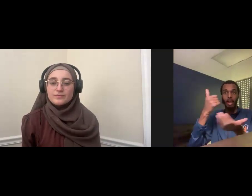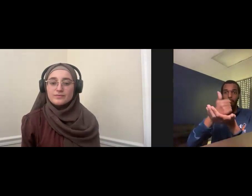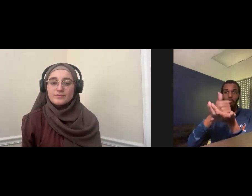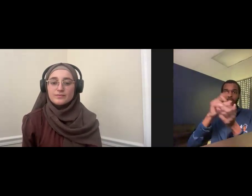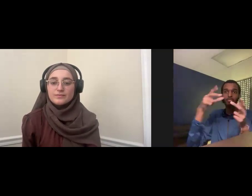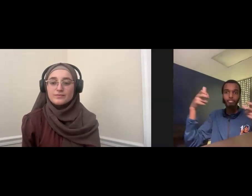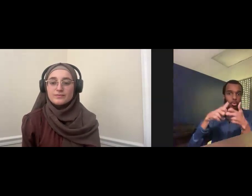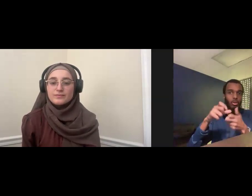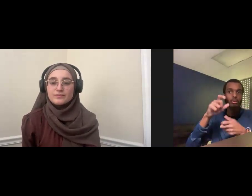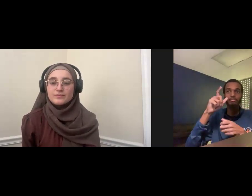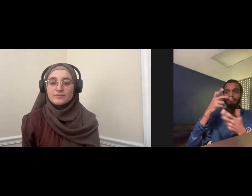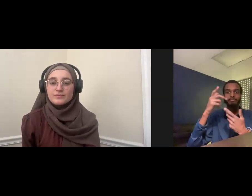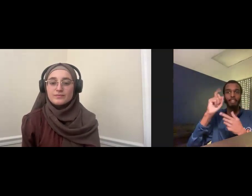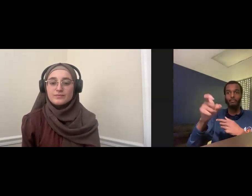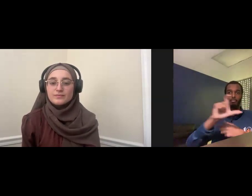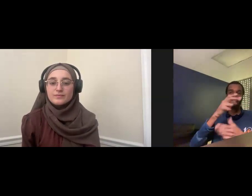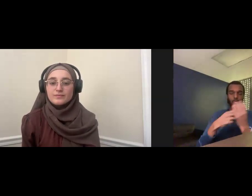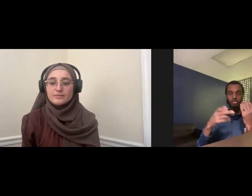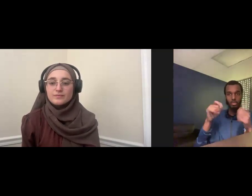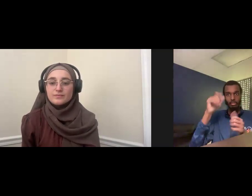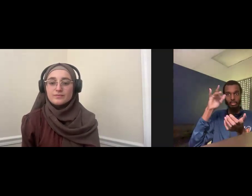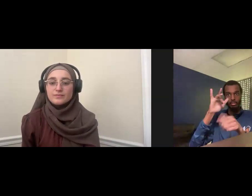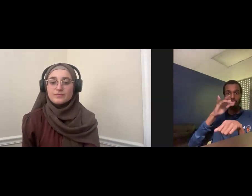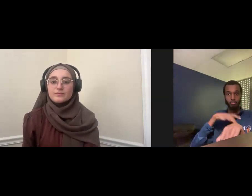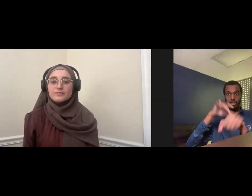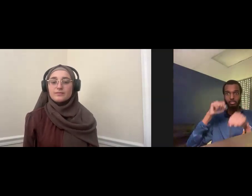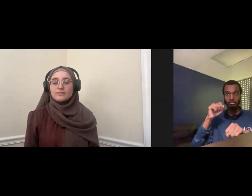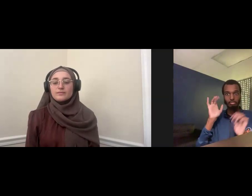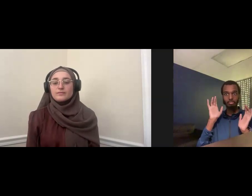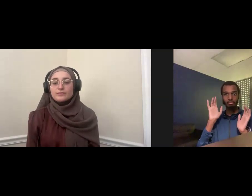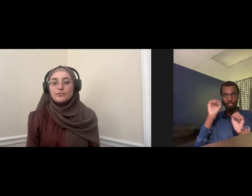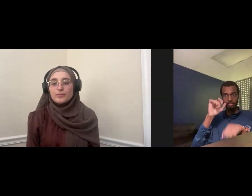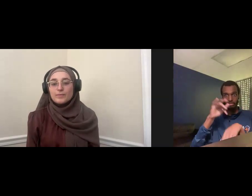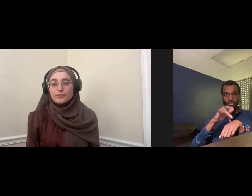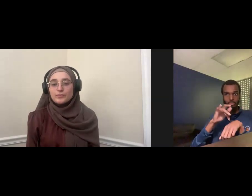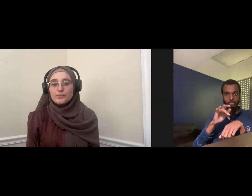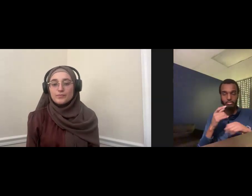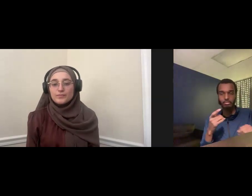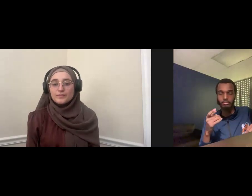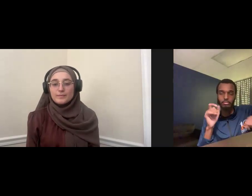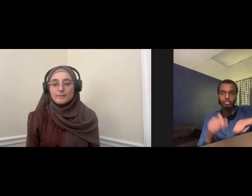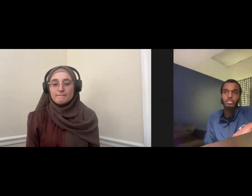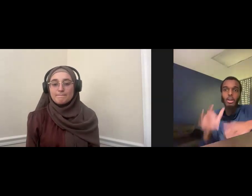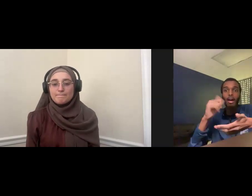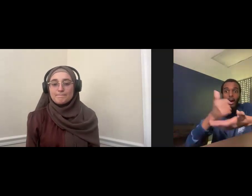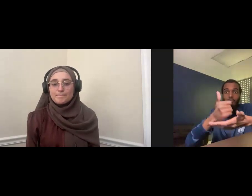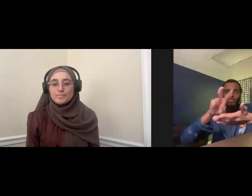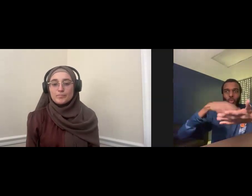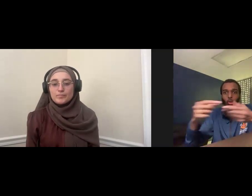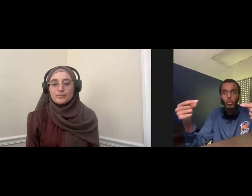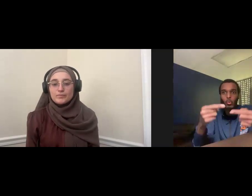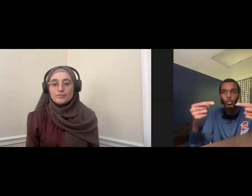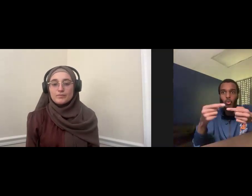So, what is for red? example, if somebody, falls, for example,